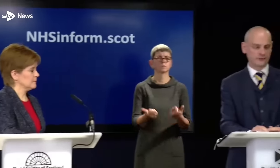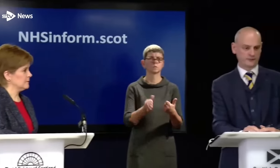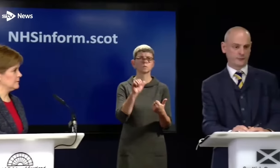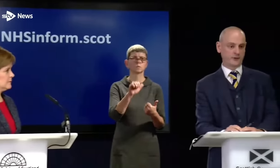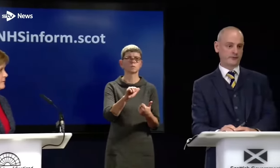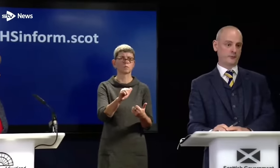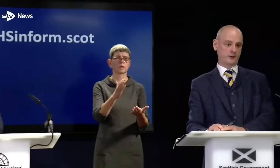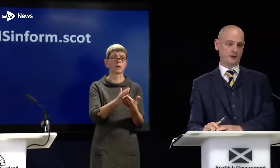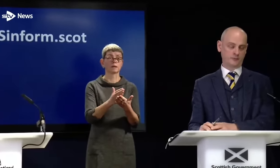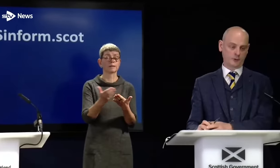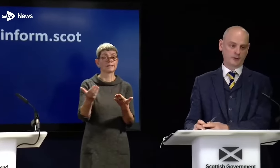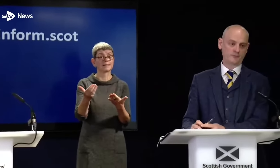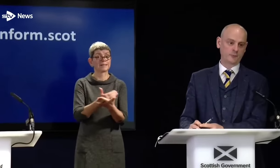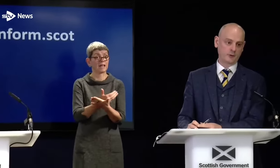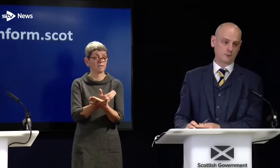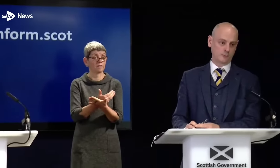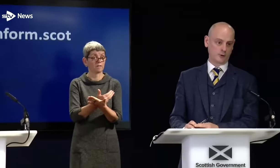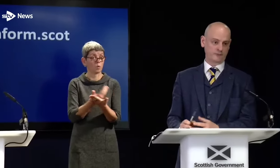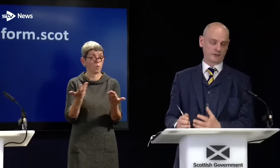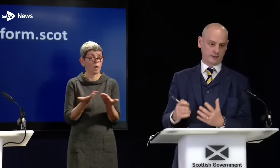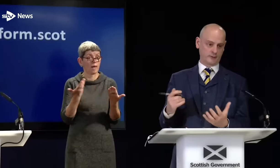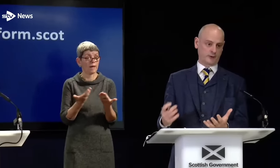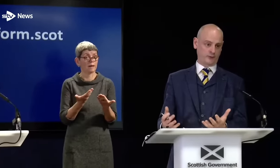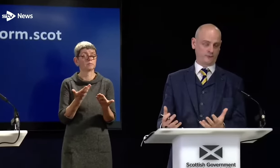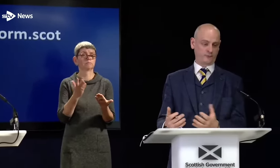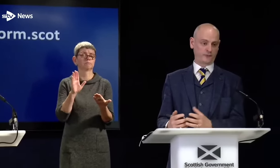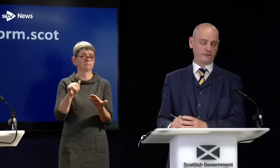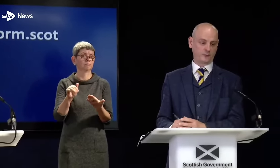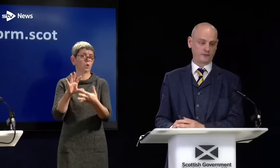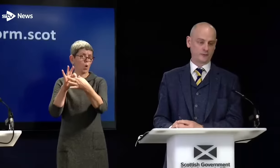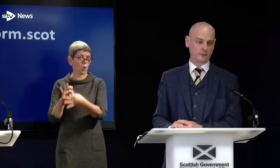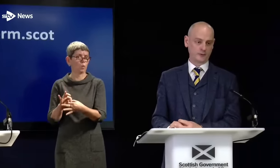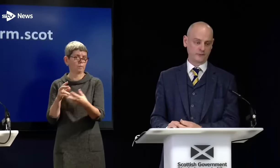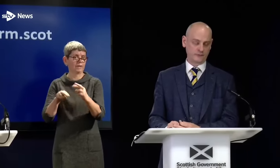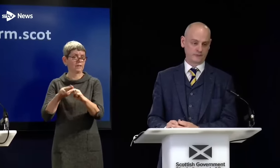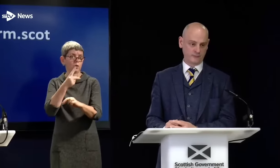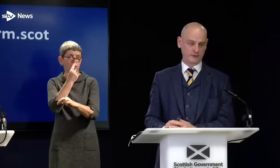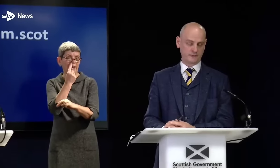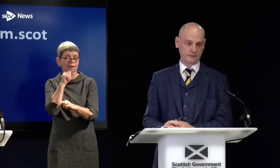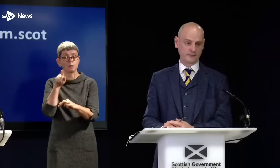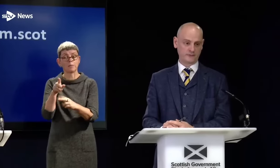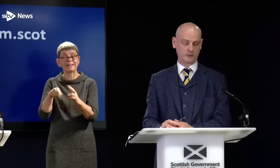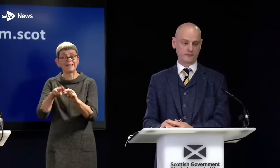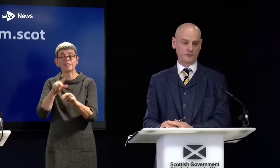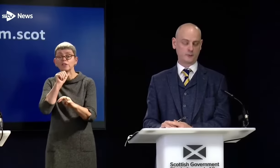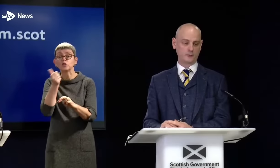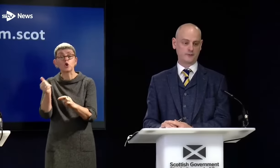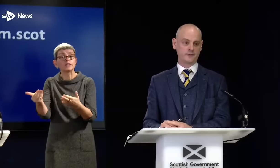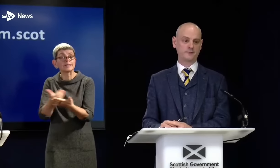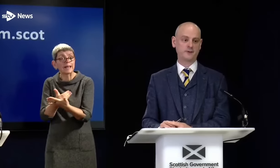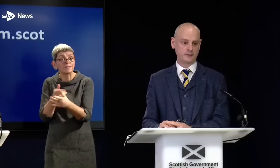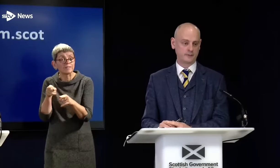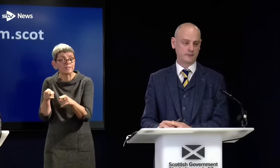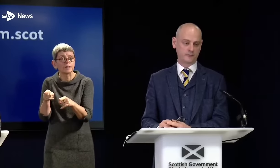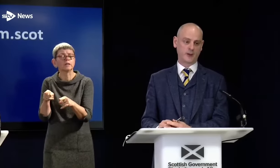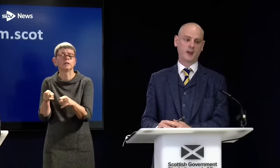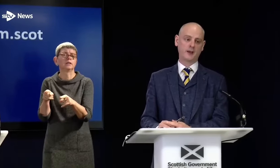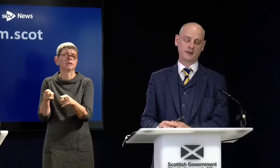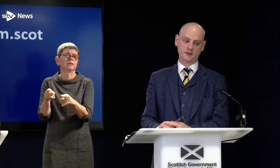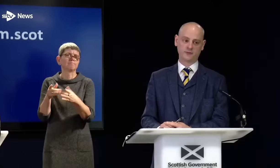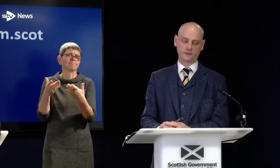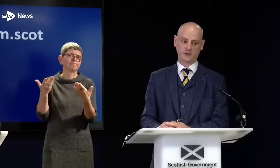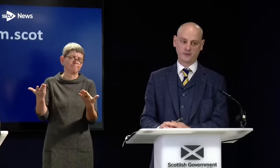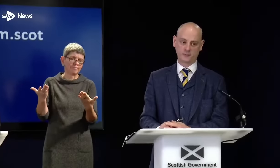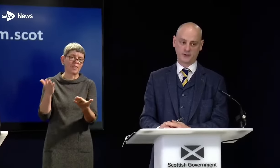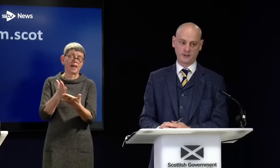absolutely. Home is the safest place to be, if you're well enough to be home. Obviously, if the situation at home isn't safe, that isn't a situation that you would dictate. It's